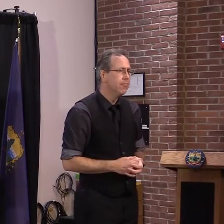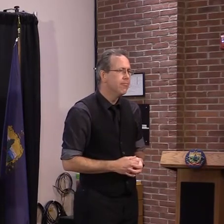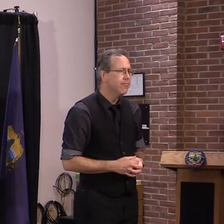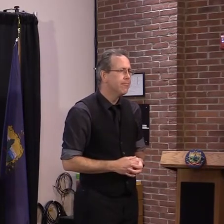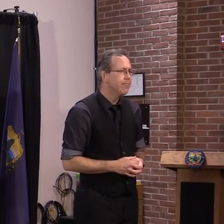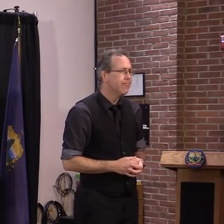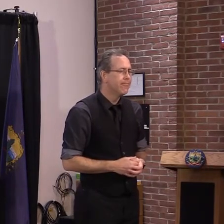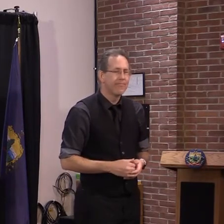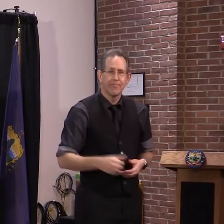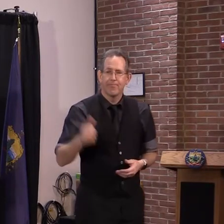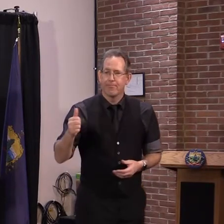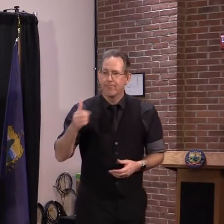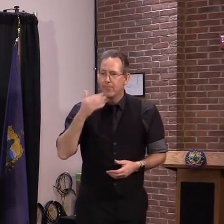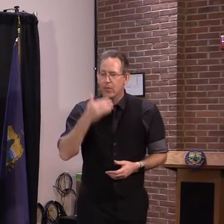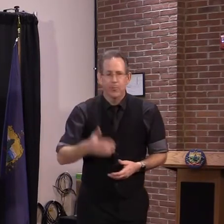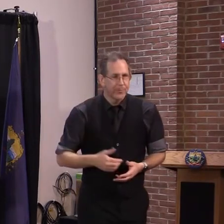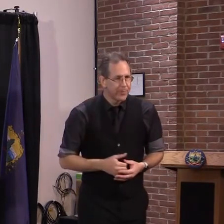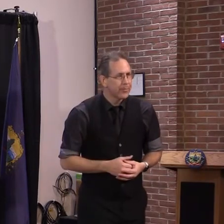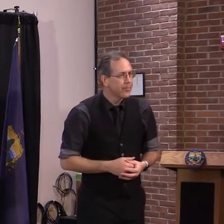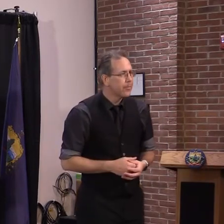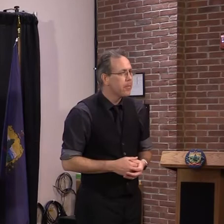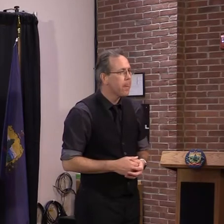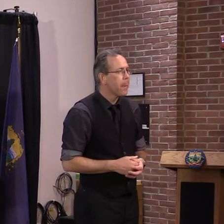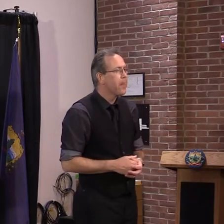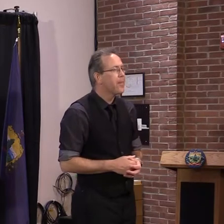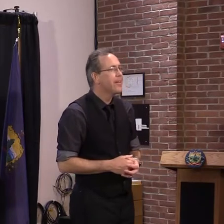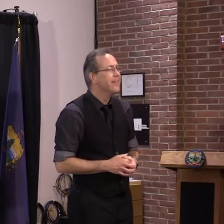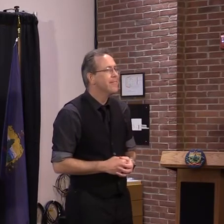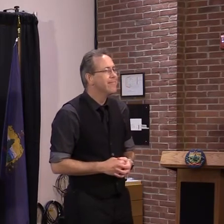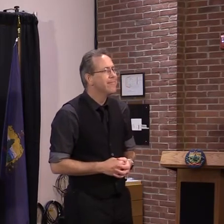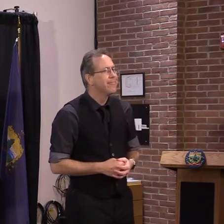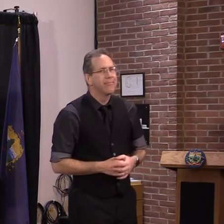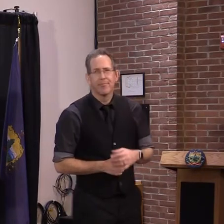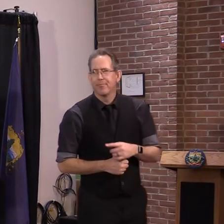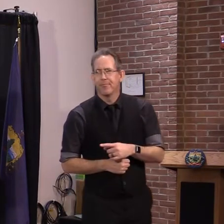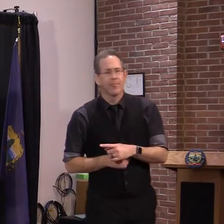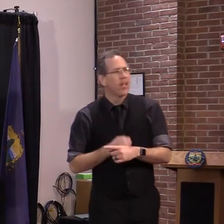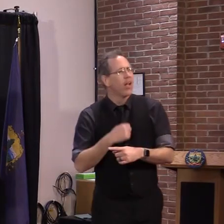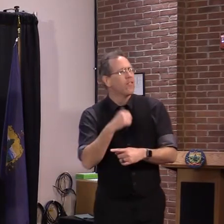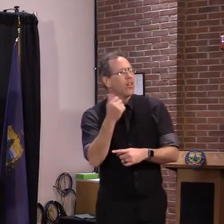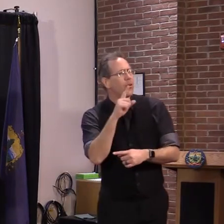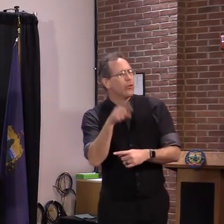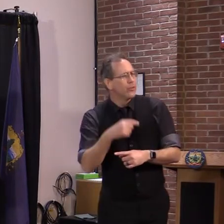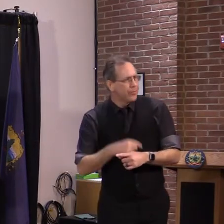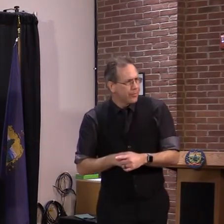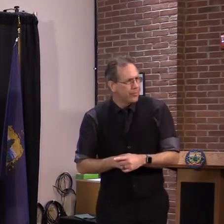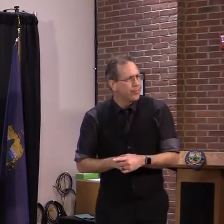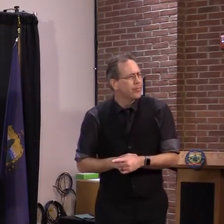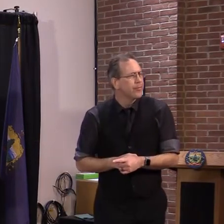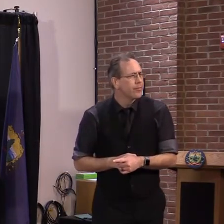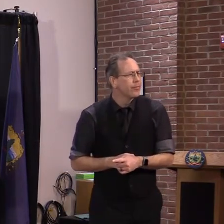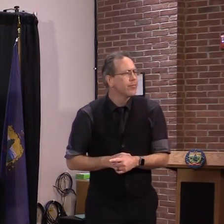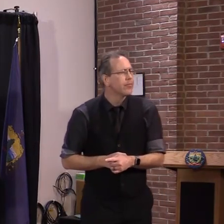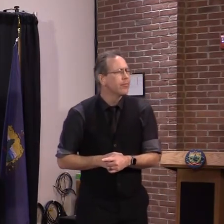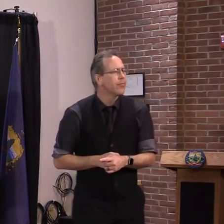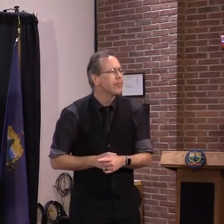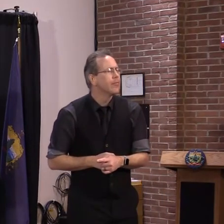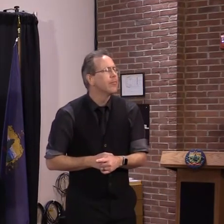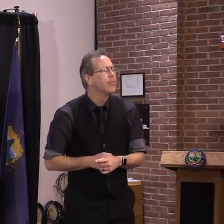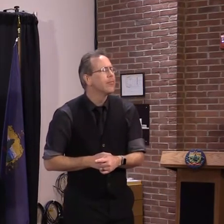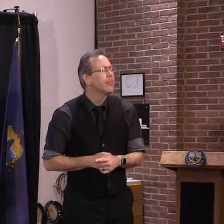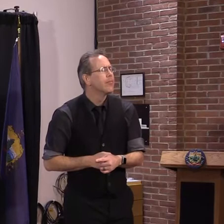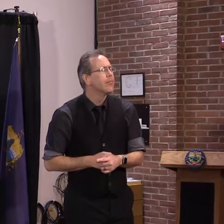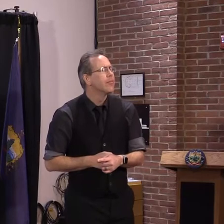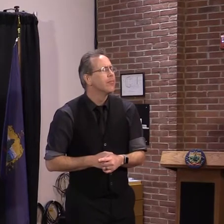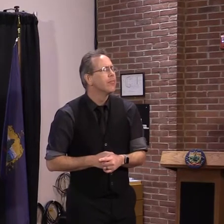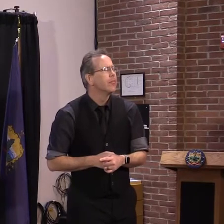Thank you. I'm just trying to catch up with your quote. Are there any vaccination requirements thought of being considered for the next school